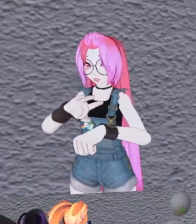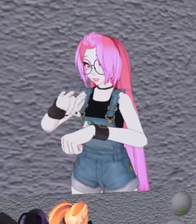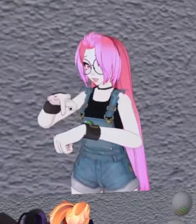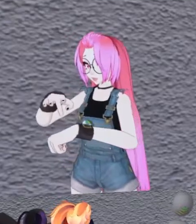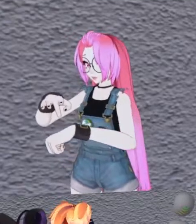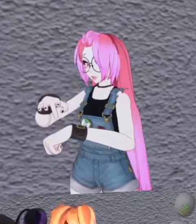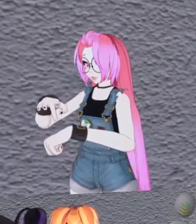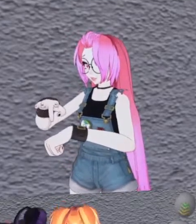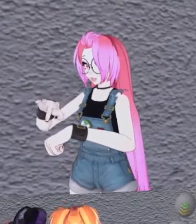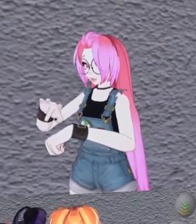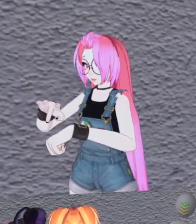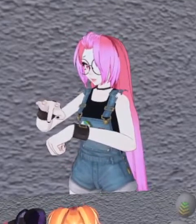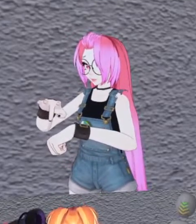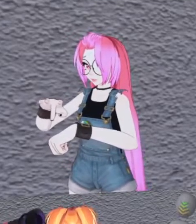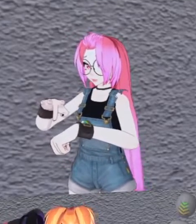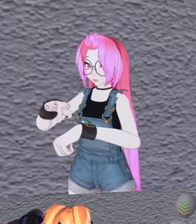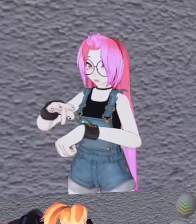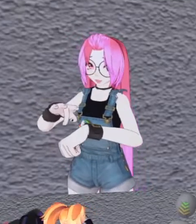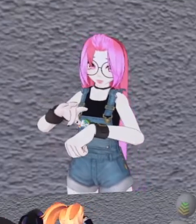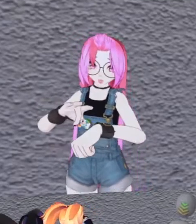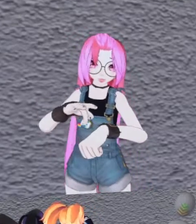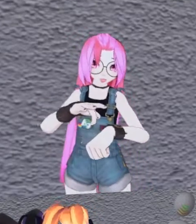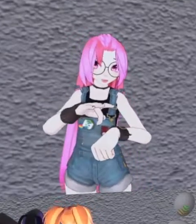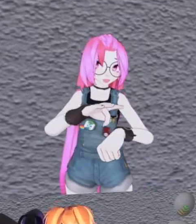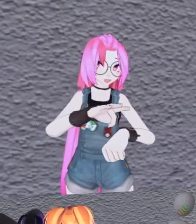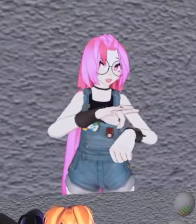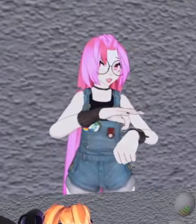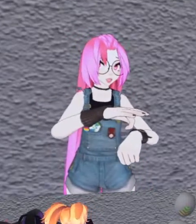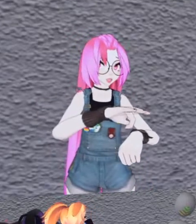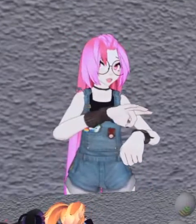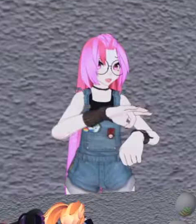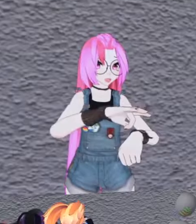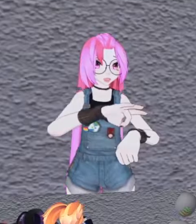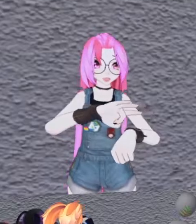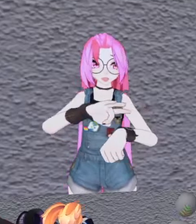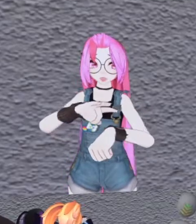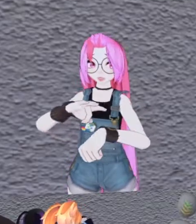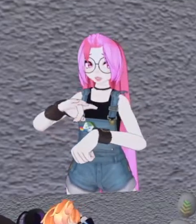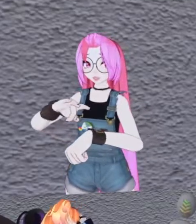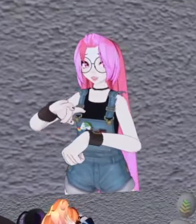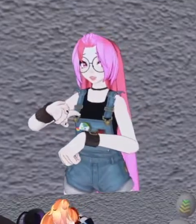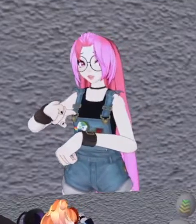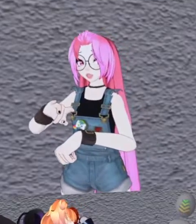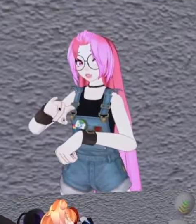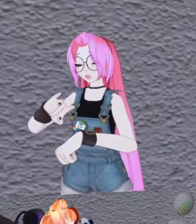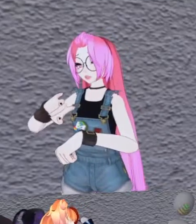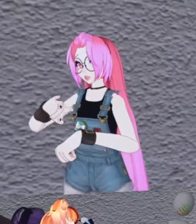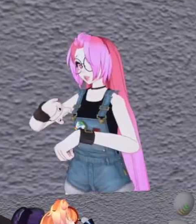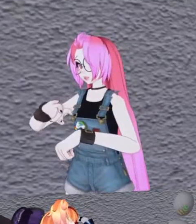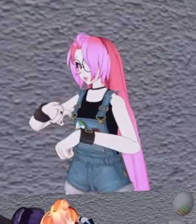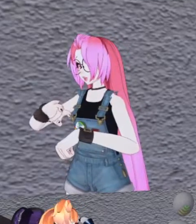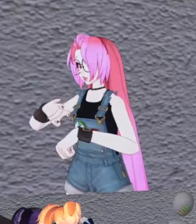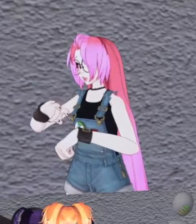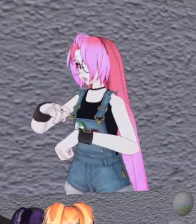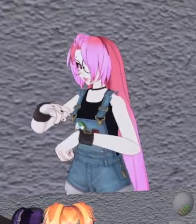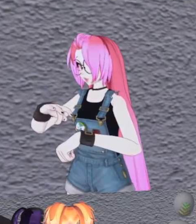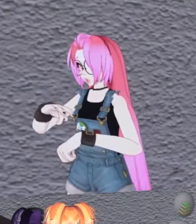closed fist and wiggle it. And the reason this is because of the equator, or what's it